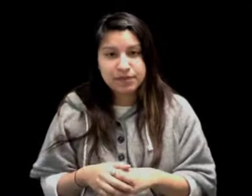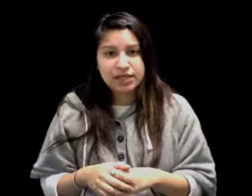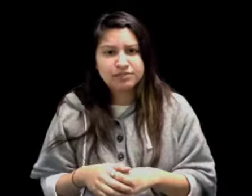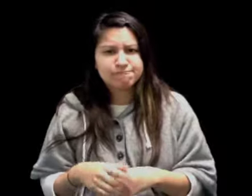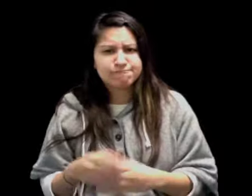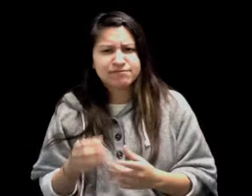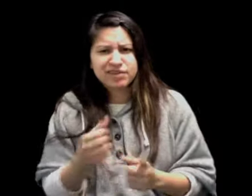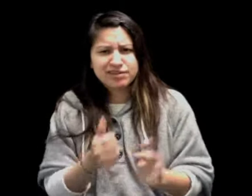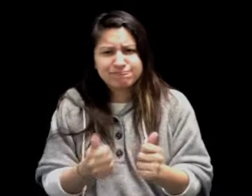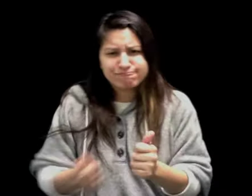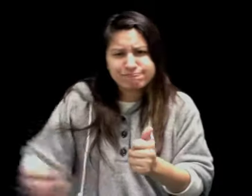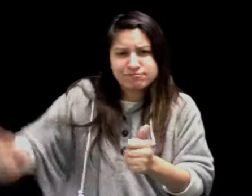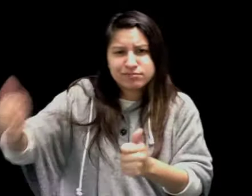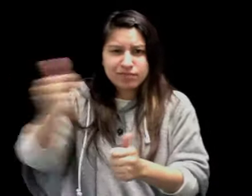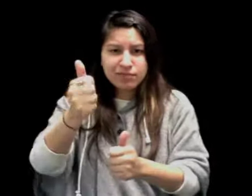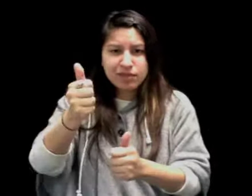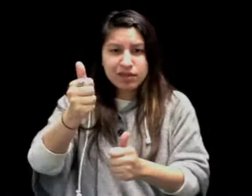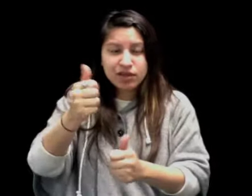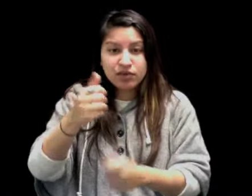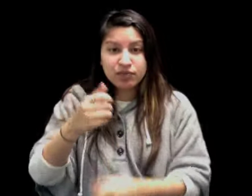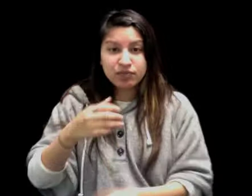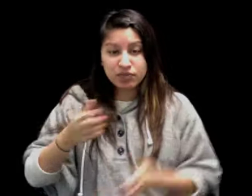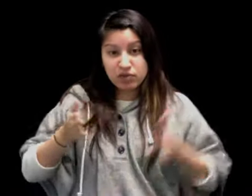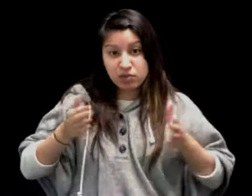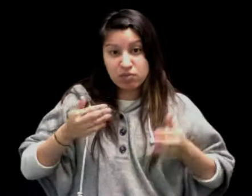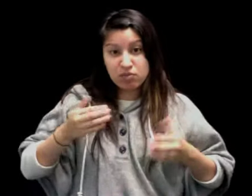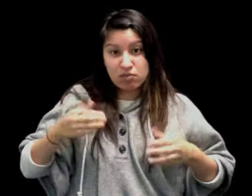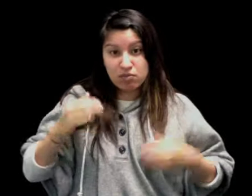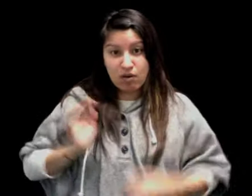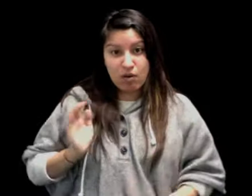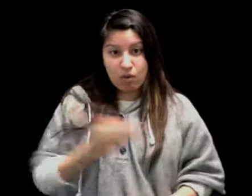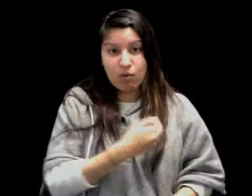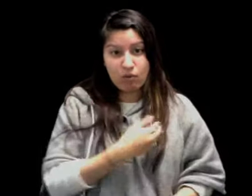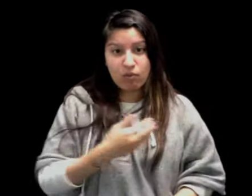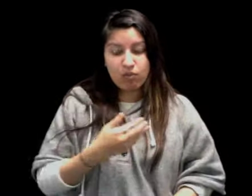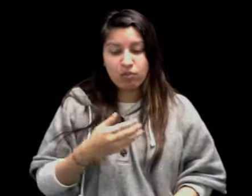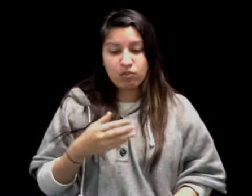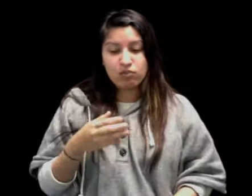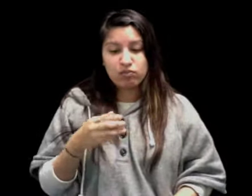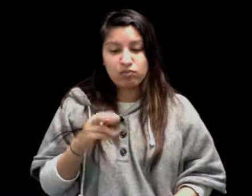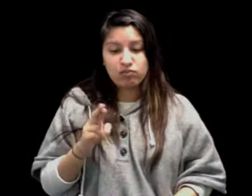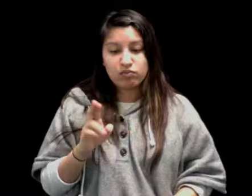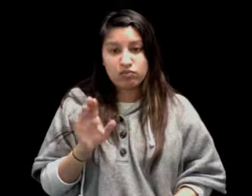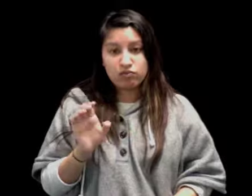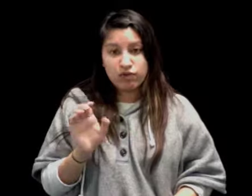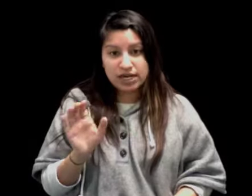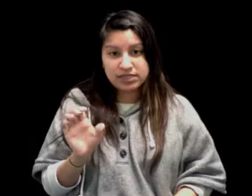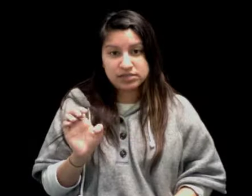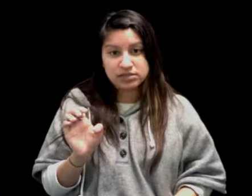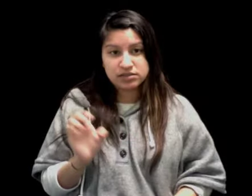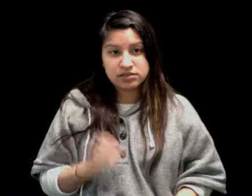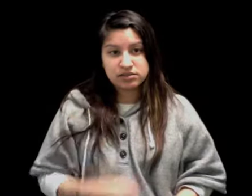Now, the terms race and racial pertain to characteristics of a particular ethnic group.